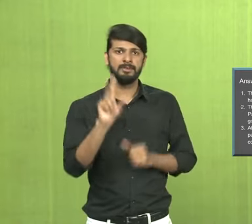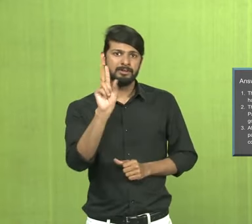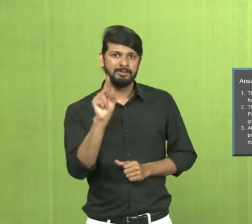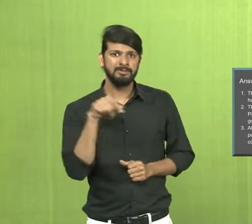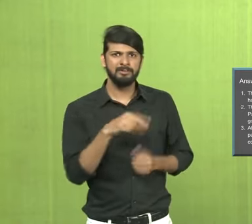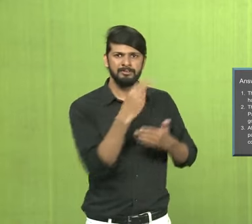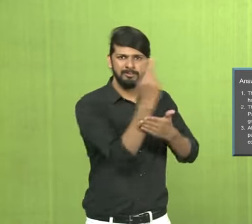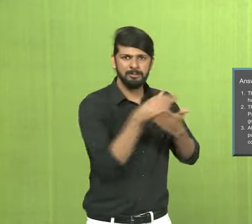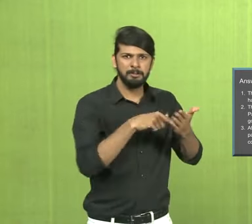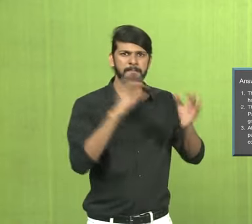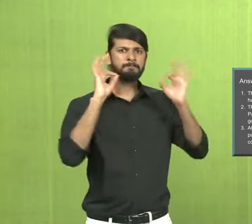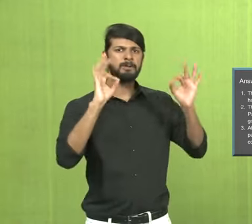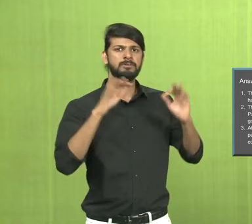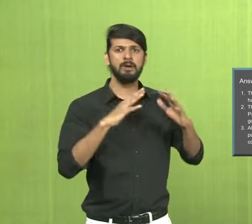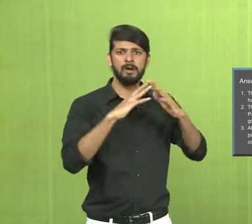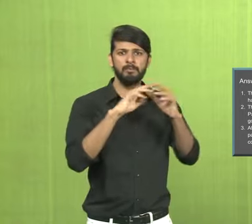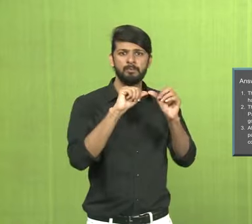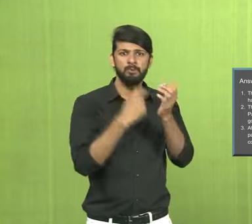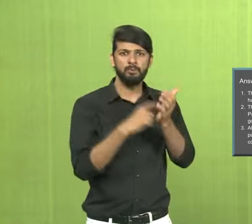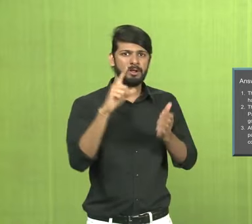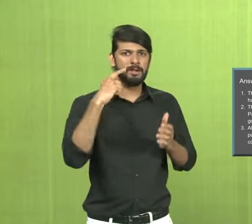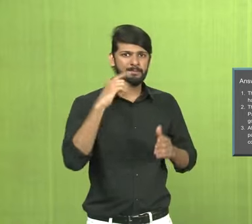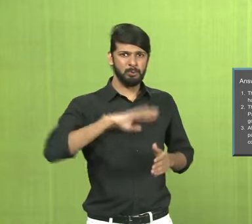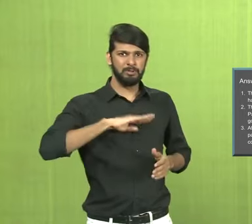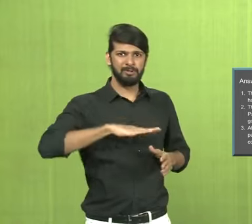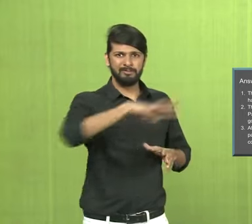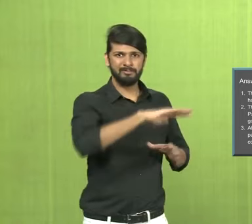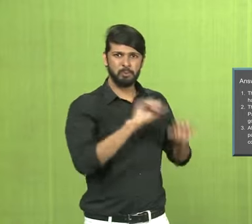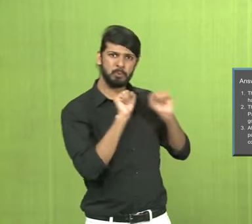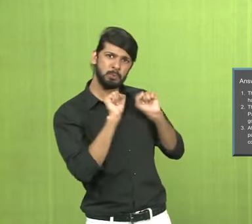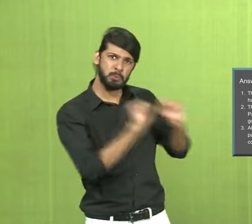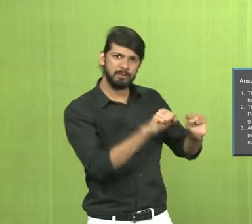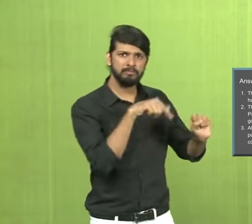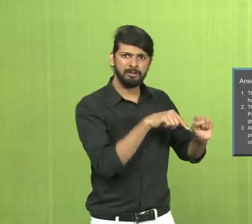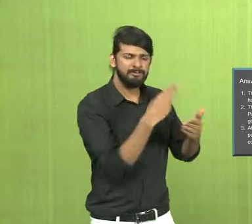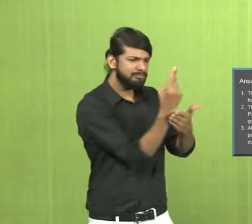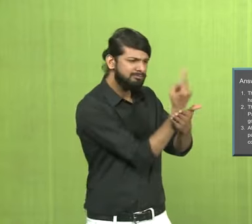Answer number 2. The painting specially made during a wedding